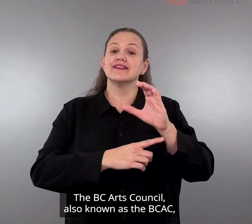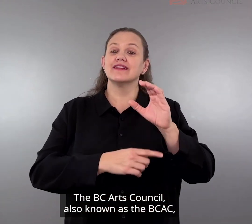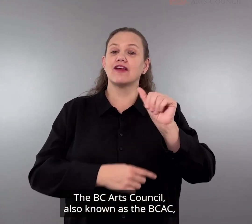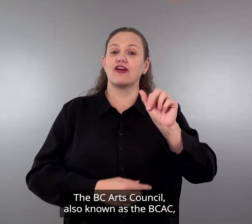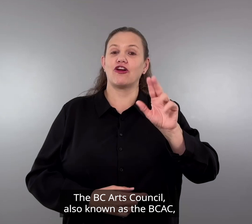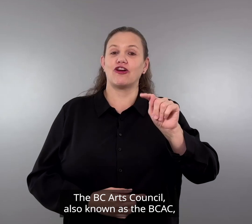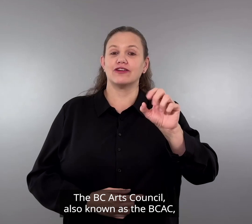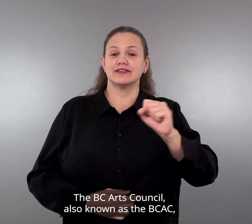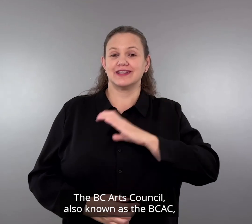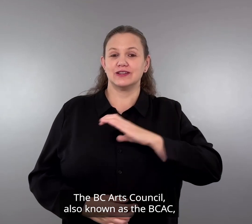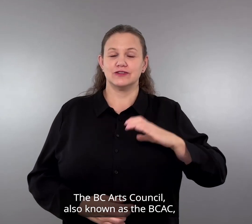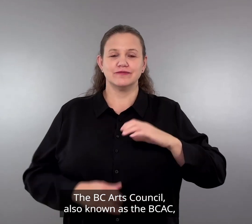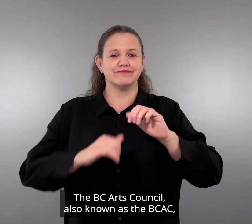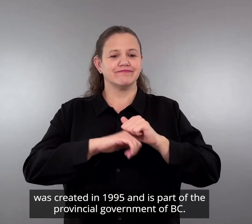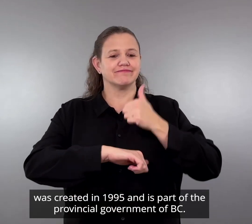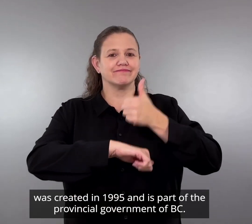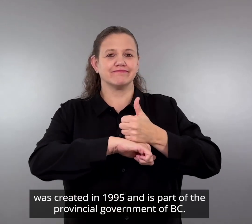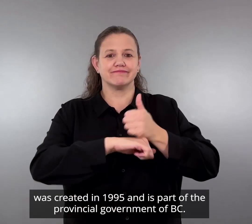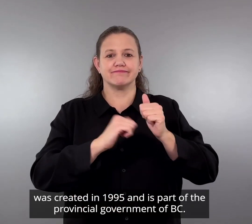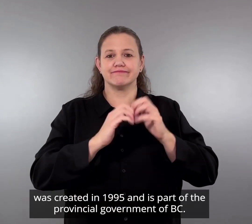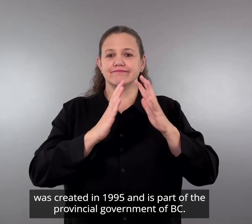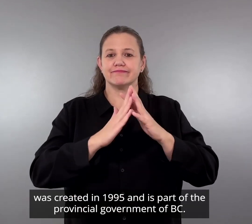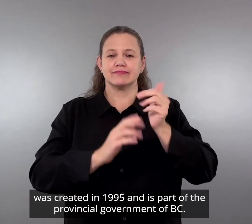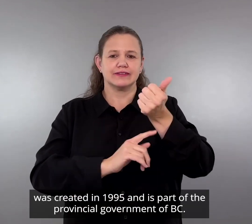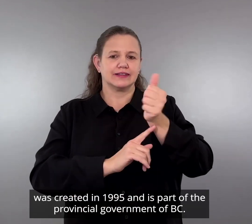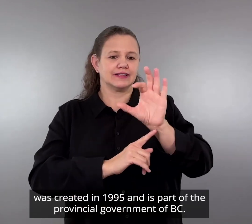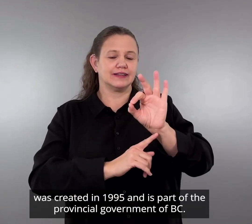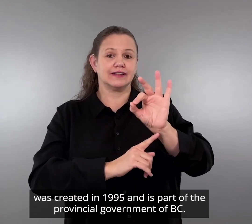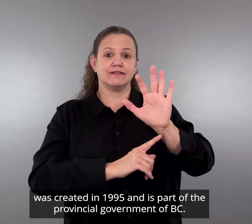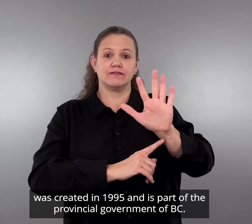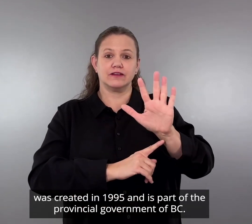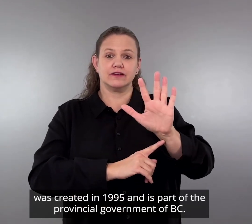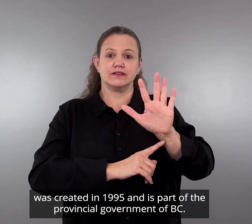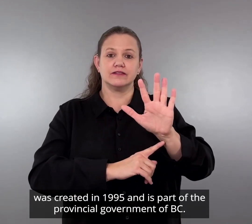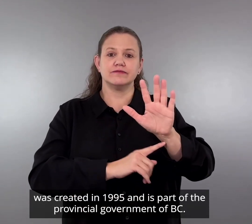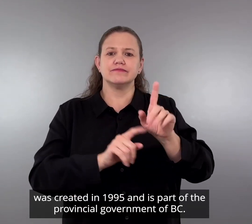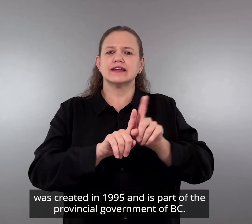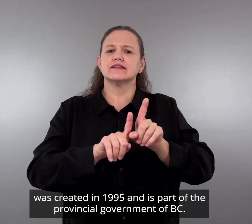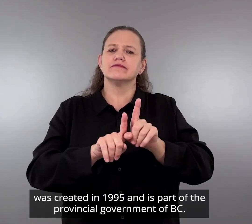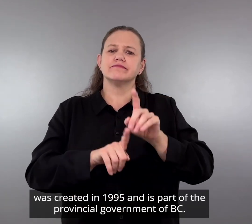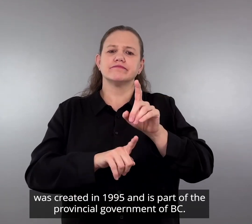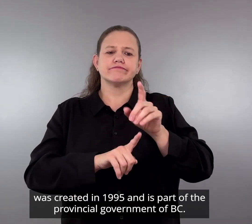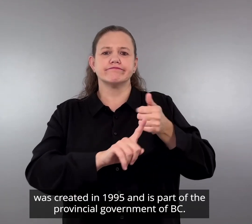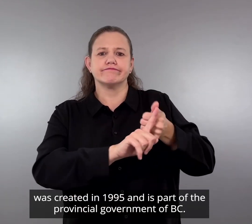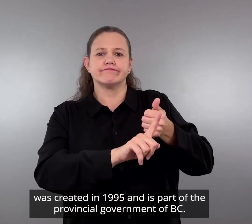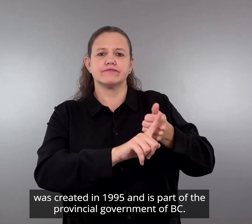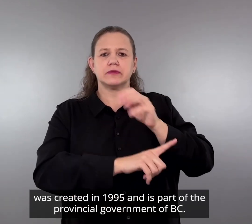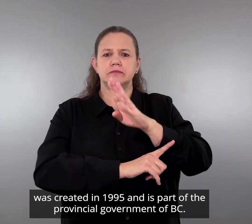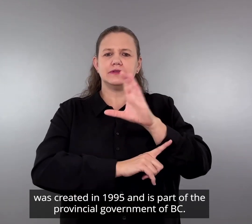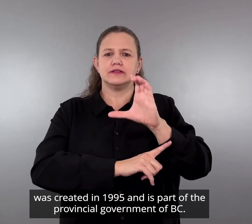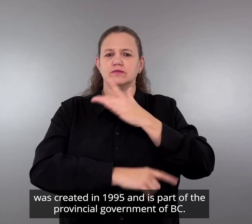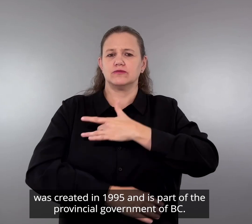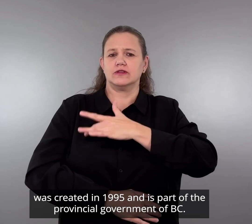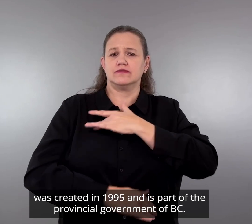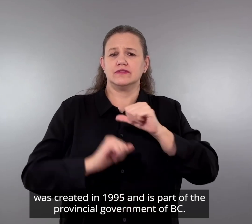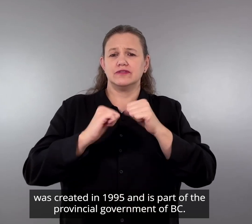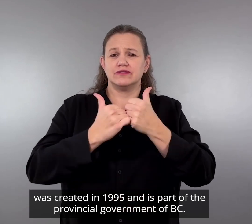as the BCAC, was created in 1995 and is part of the provincial government of BC. It